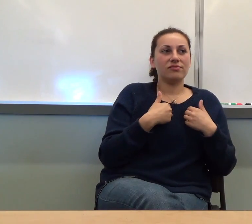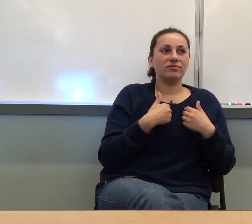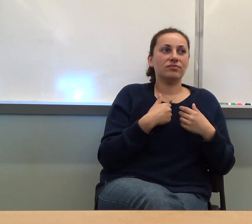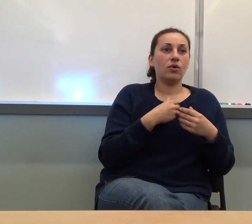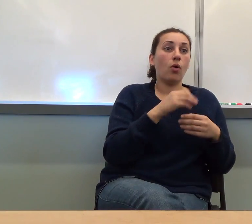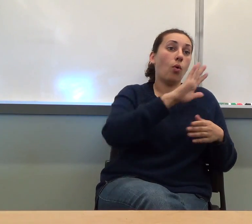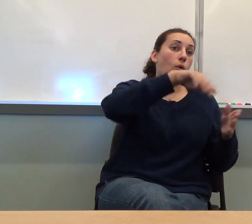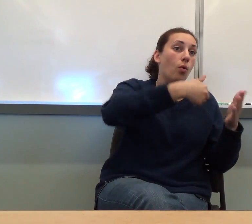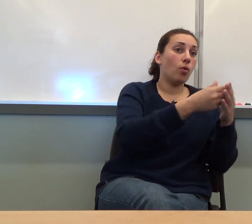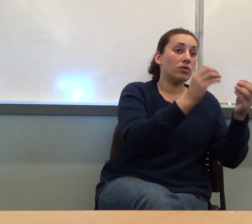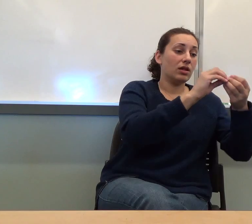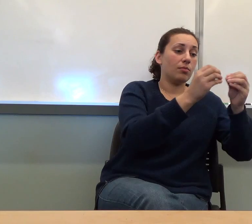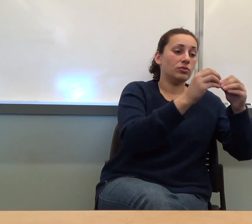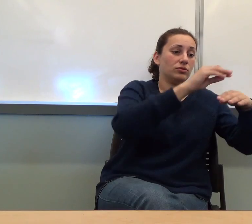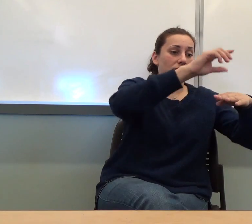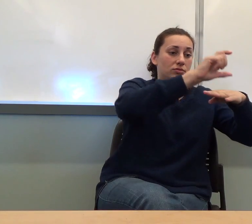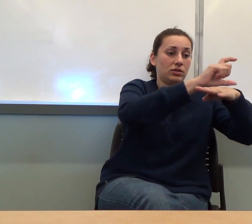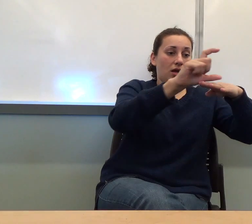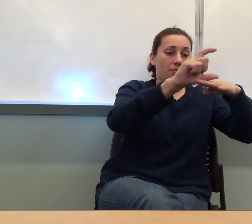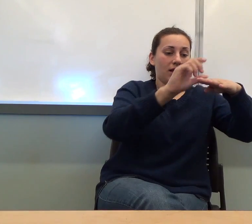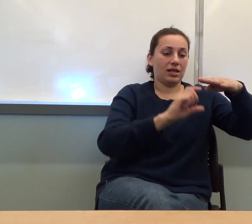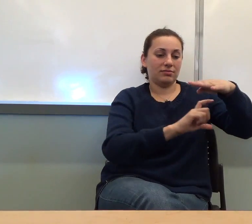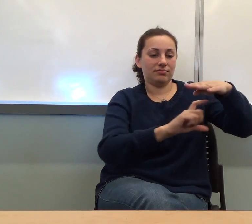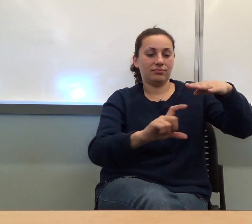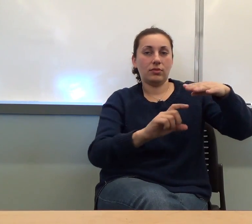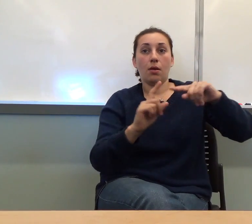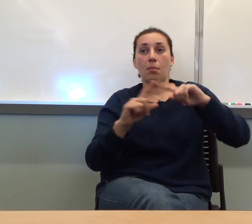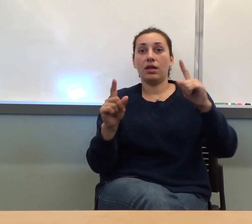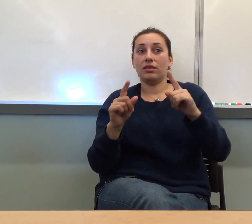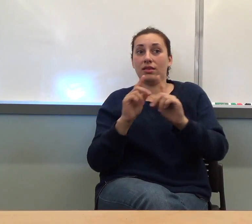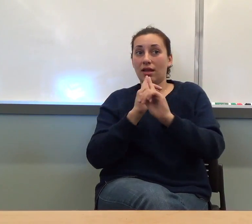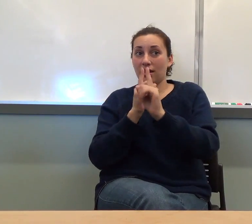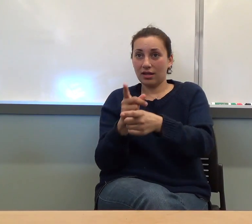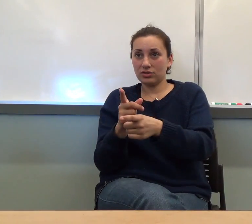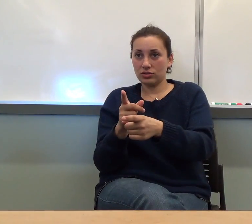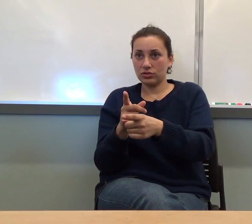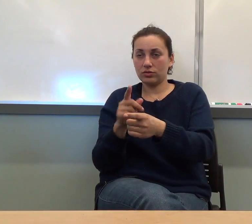the numerator, whole numbers in the denominator, but the quotient is a decimal. Yeah.